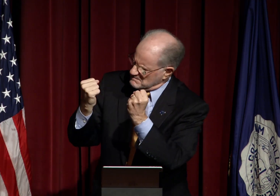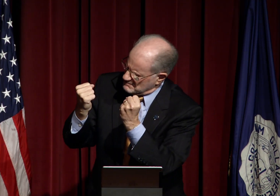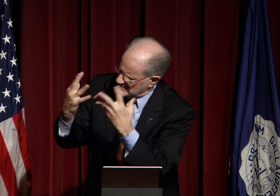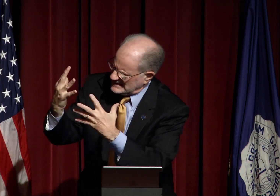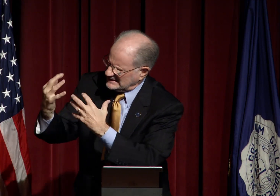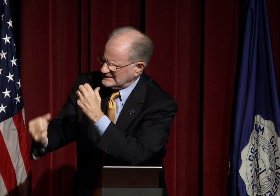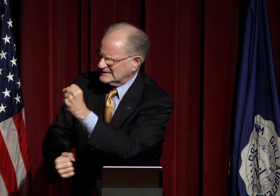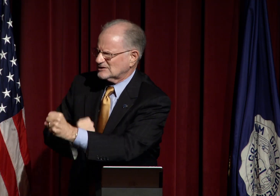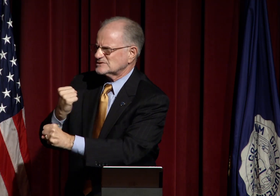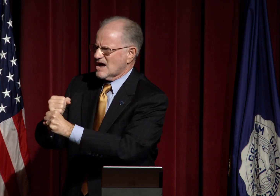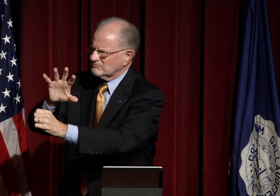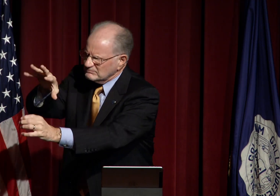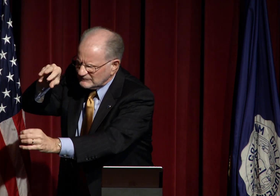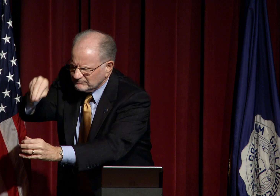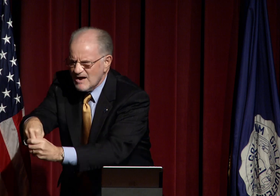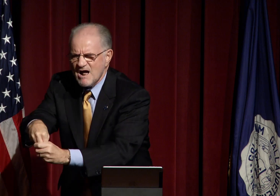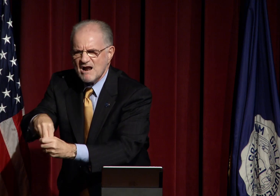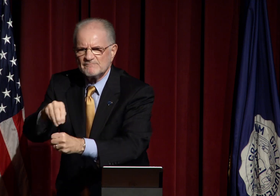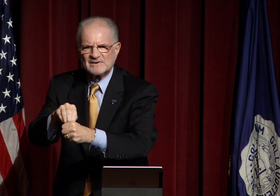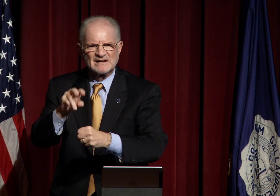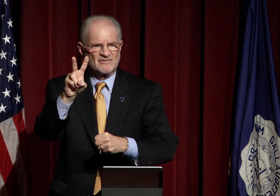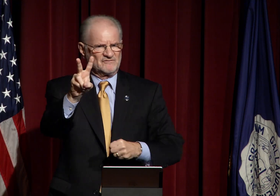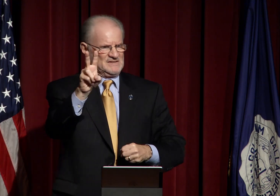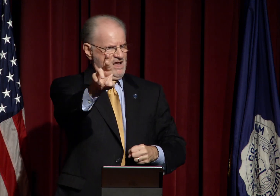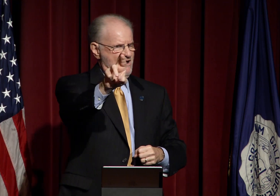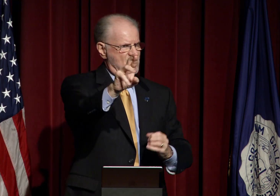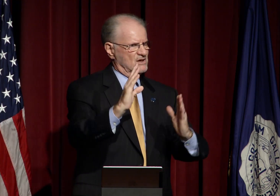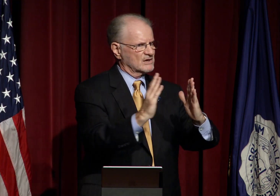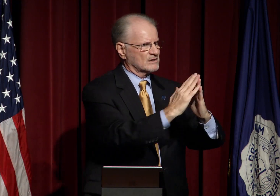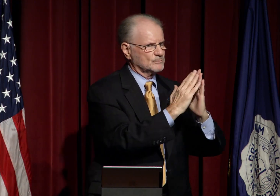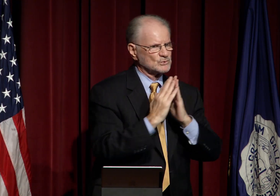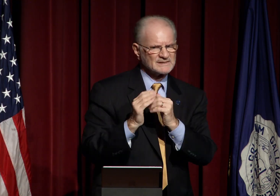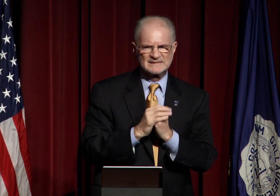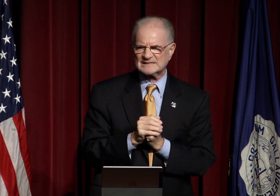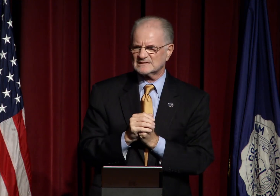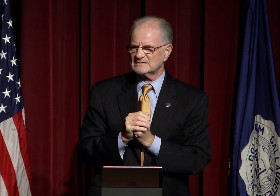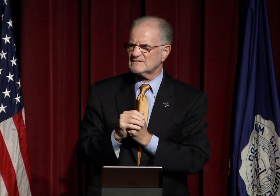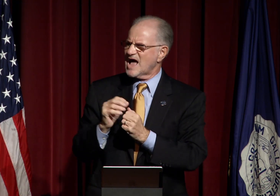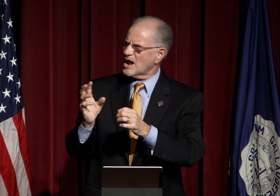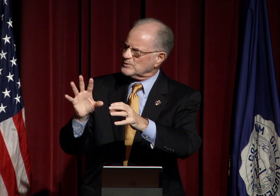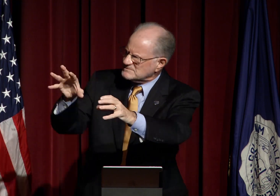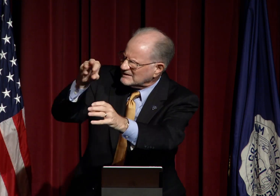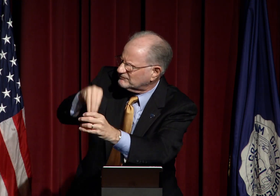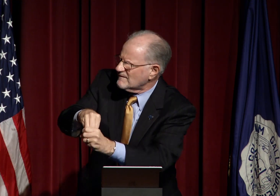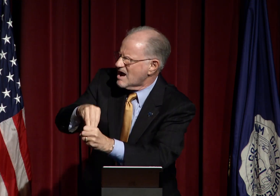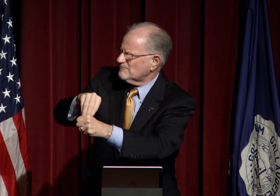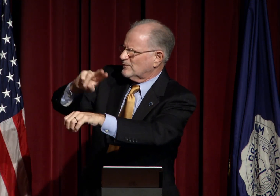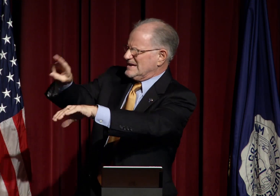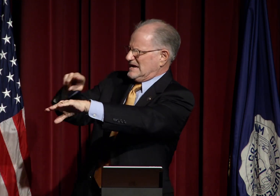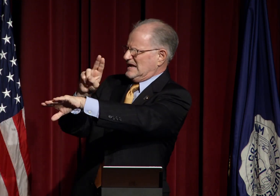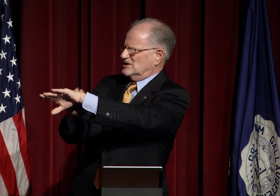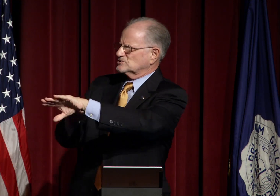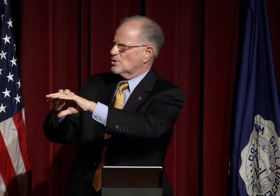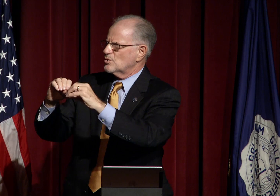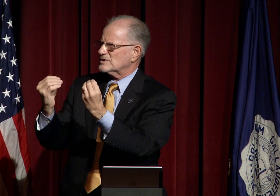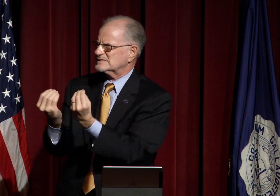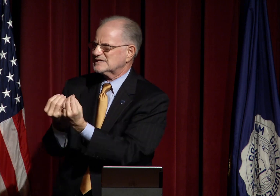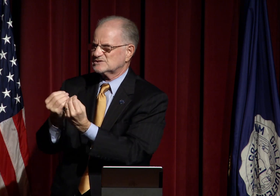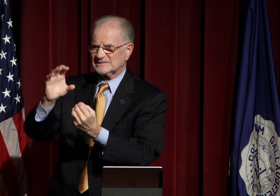who hails from Wisconsin and brings a wealth of experience in the VR community and has been involved with